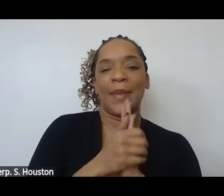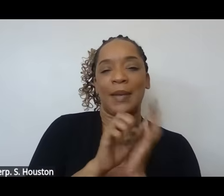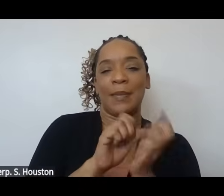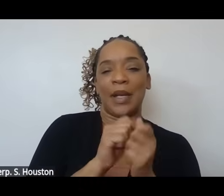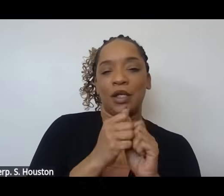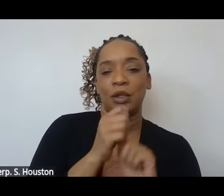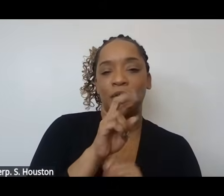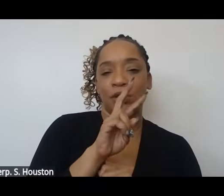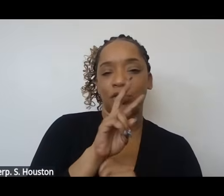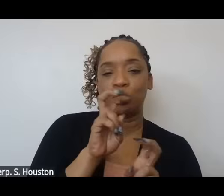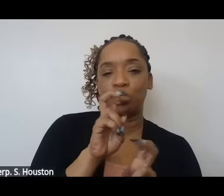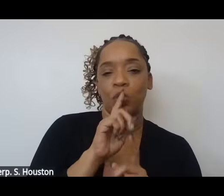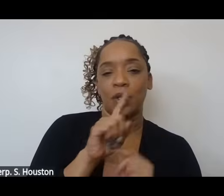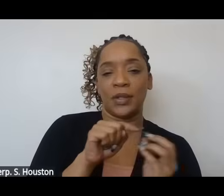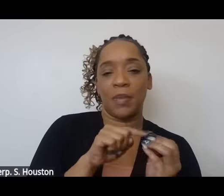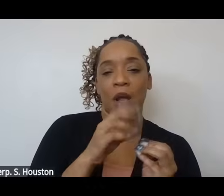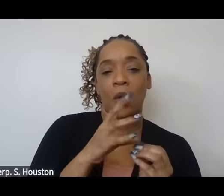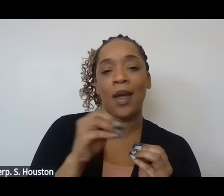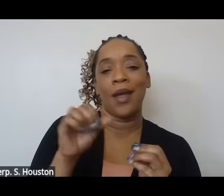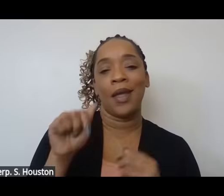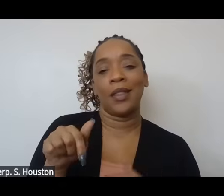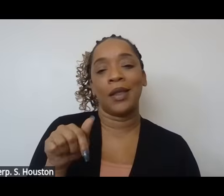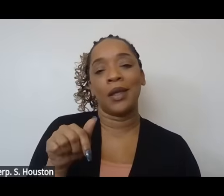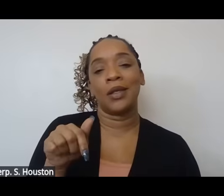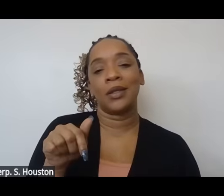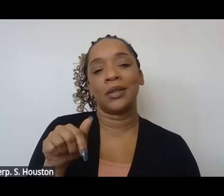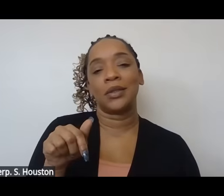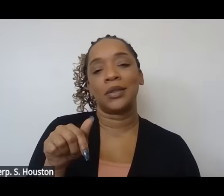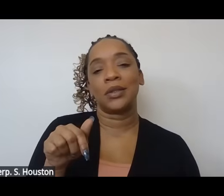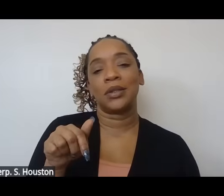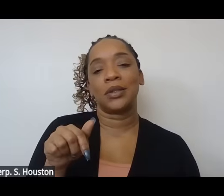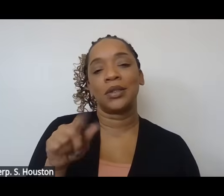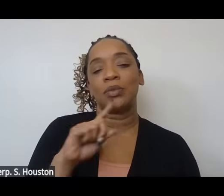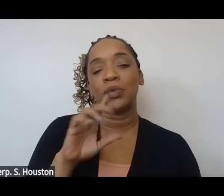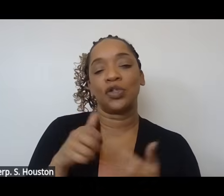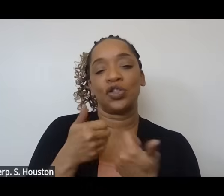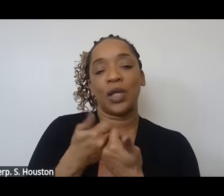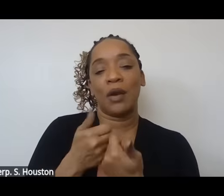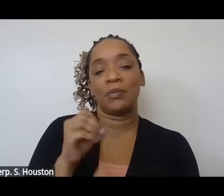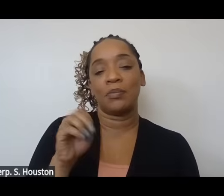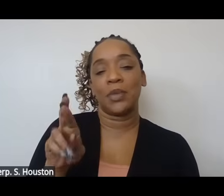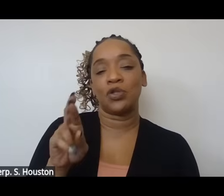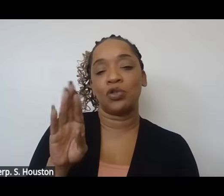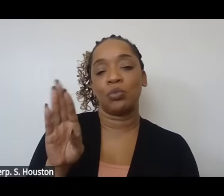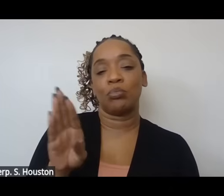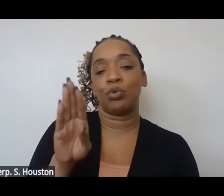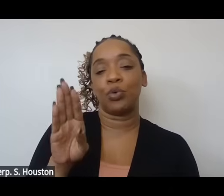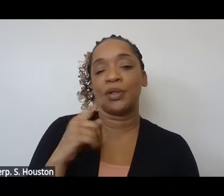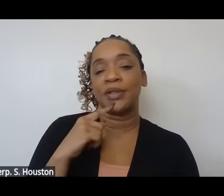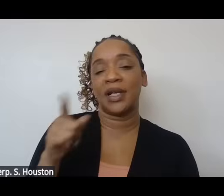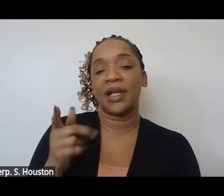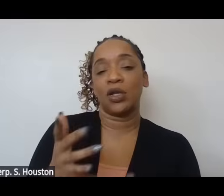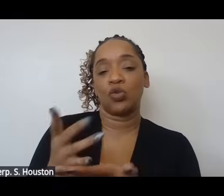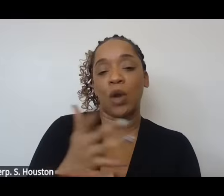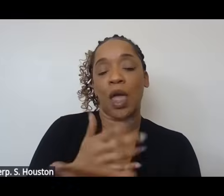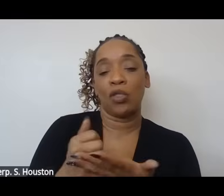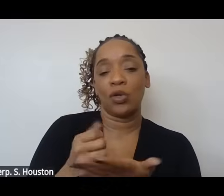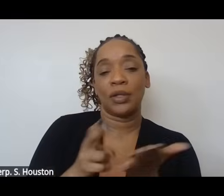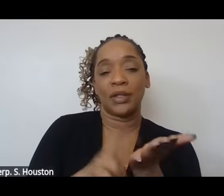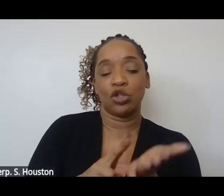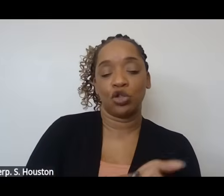Mr. Brewer has claimed to gather signatures, we have the ability to find out if Mr. Brewer is really Mr.